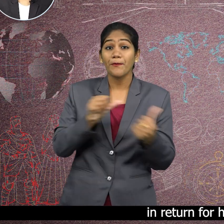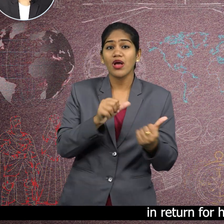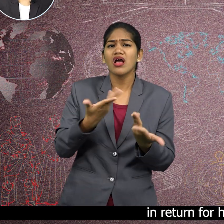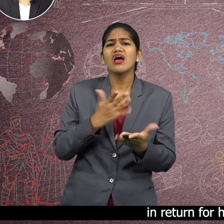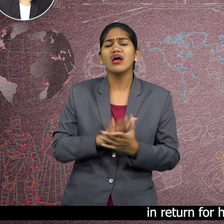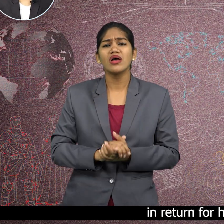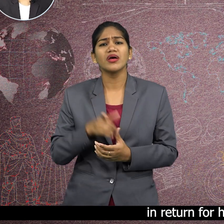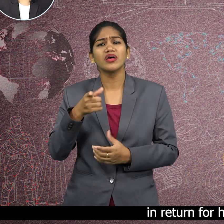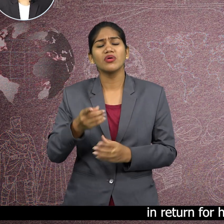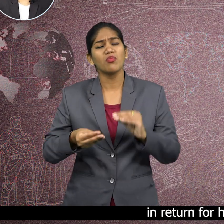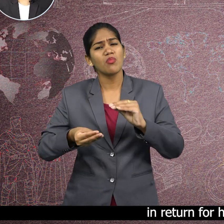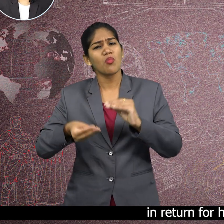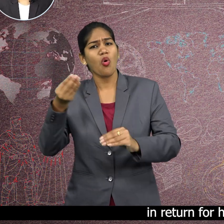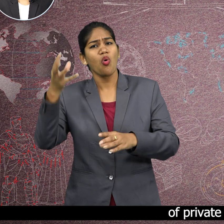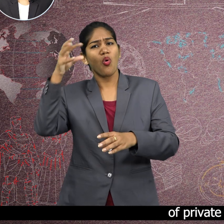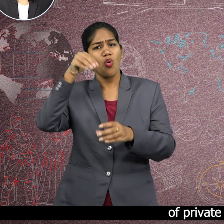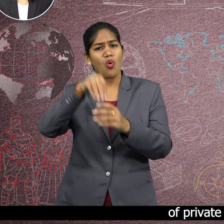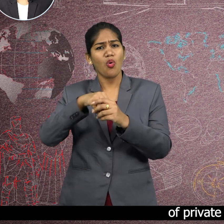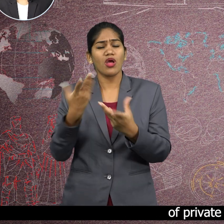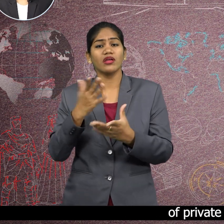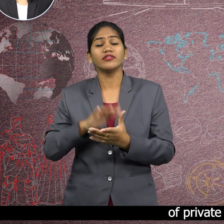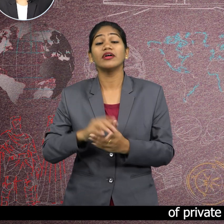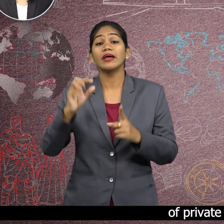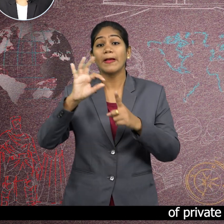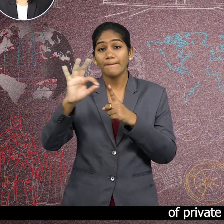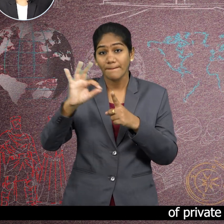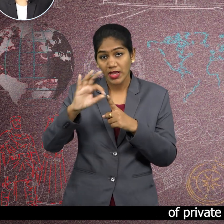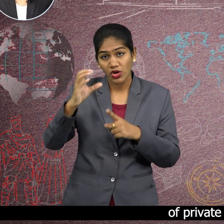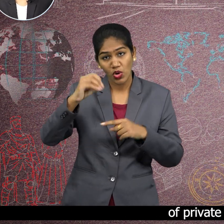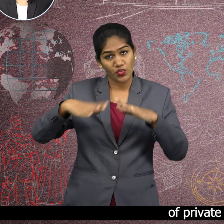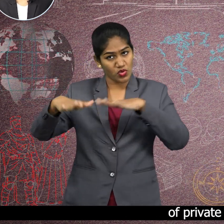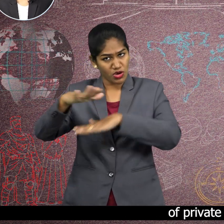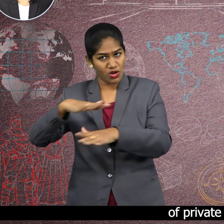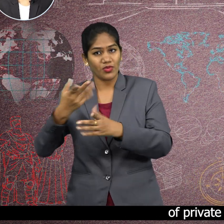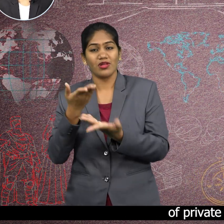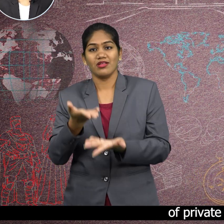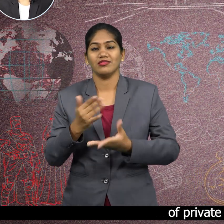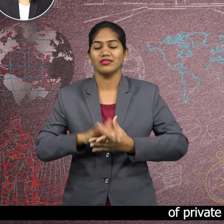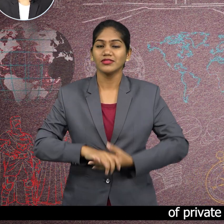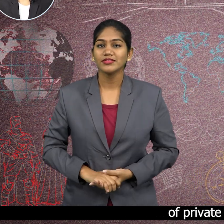higher involvement of private organizations.